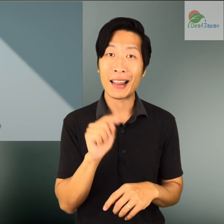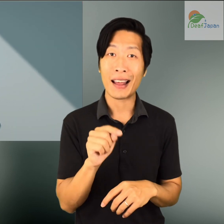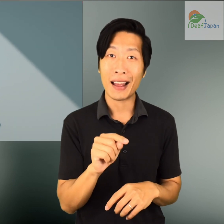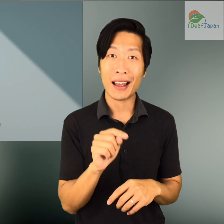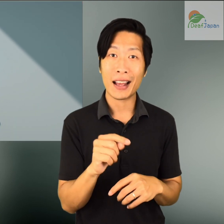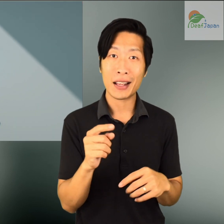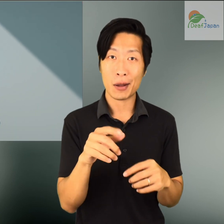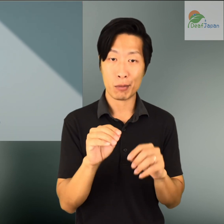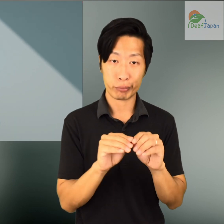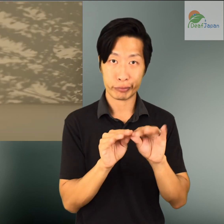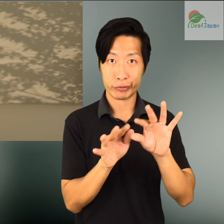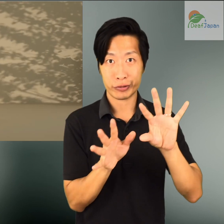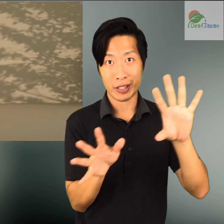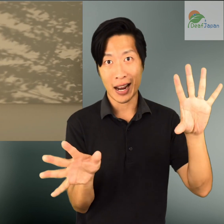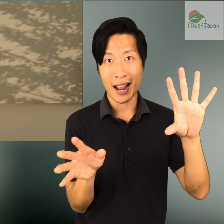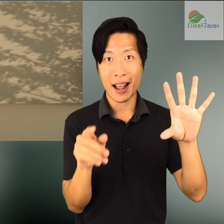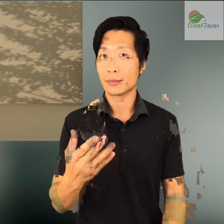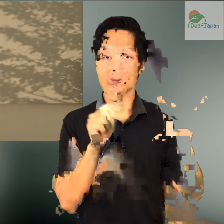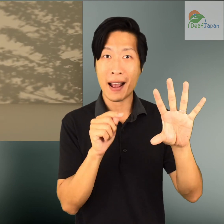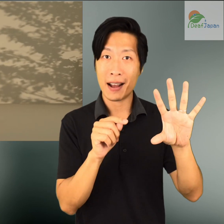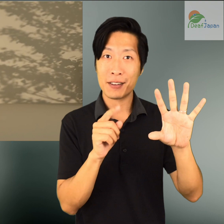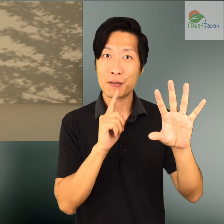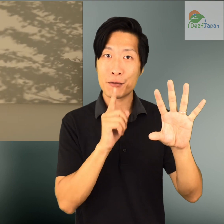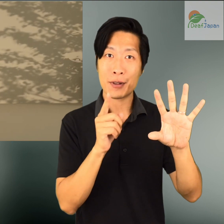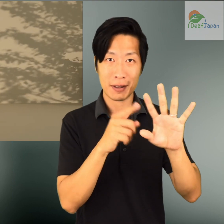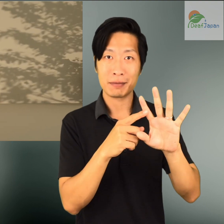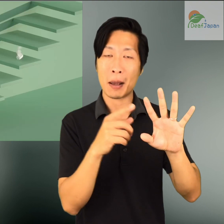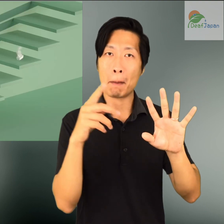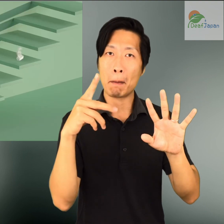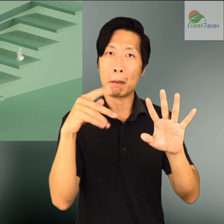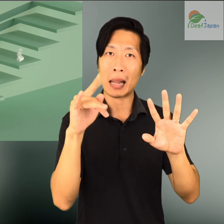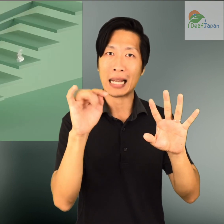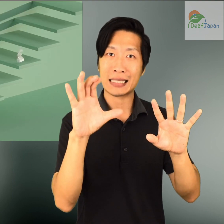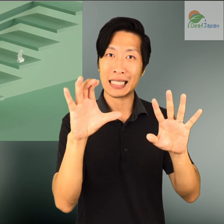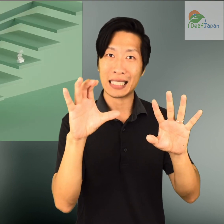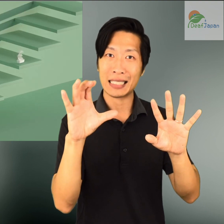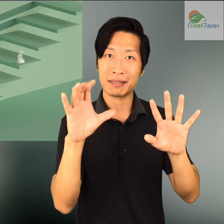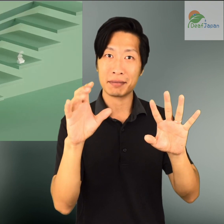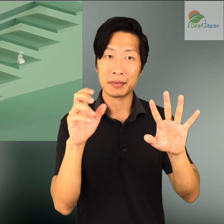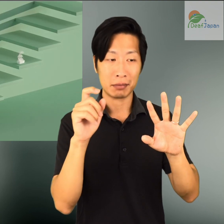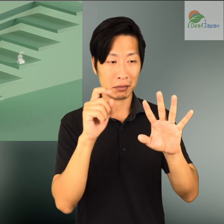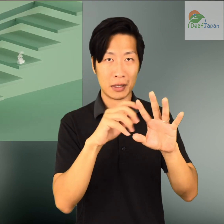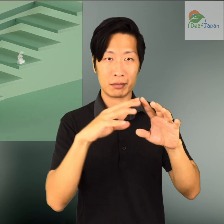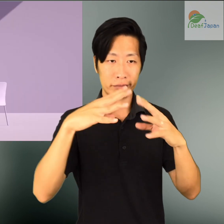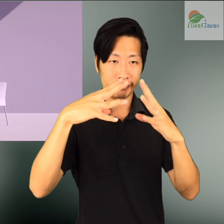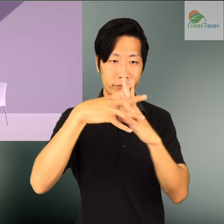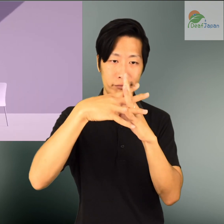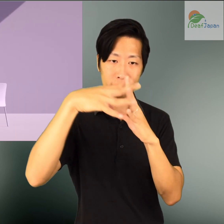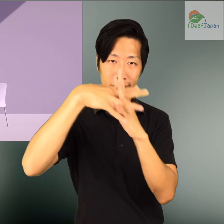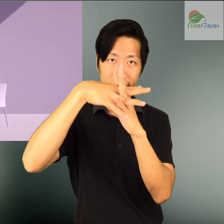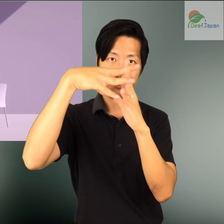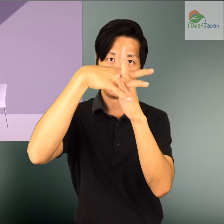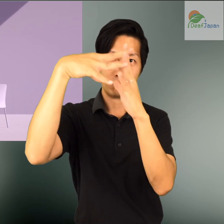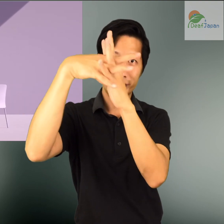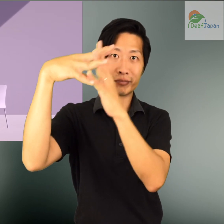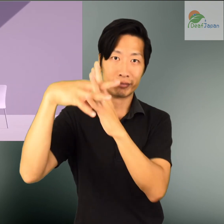a chore. As its namesake suggests, the branches and leaves of the models are actually made up of